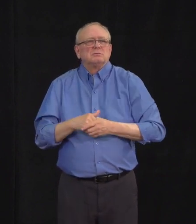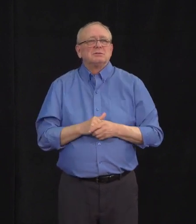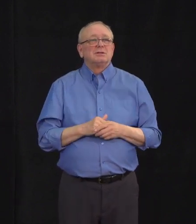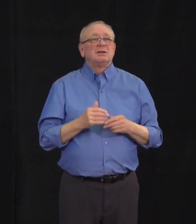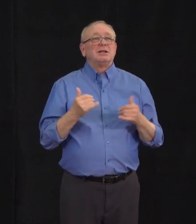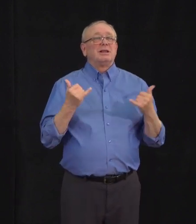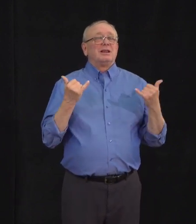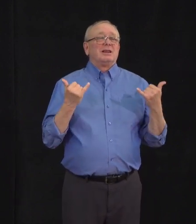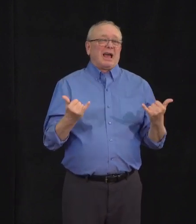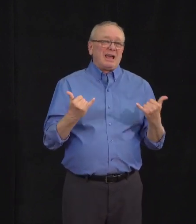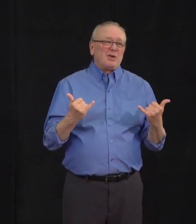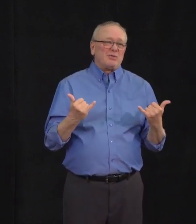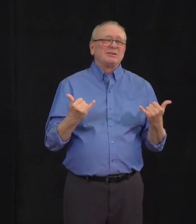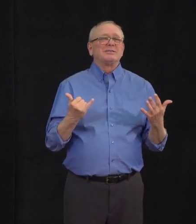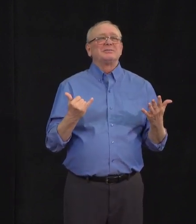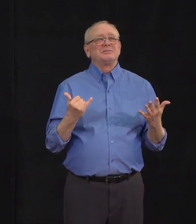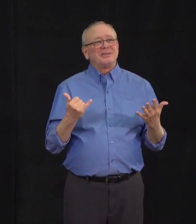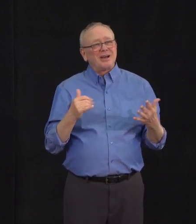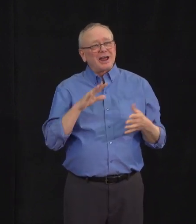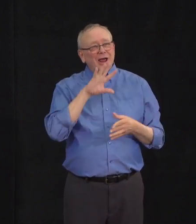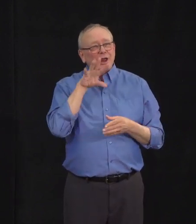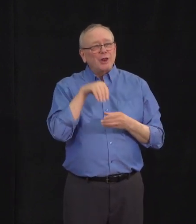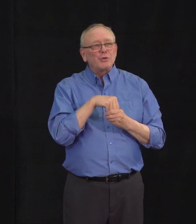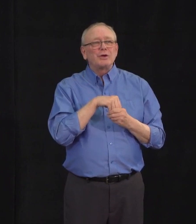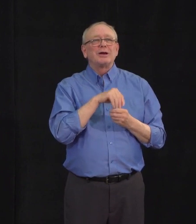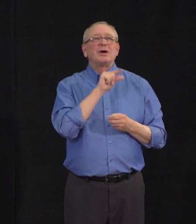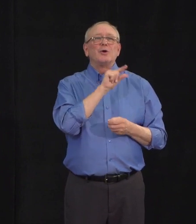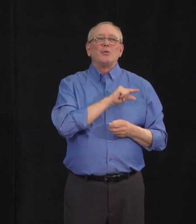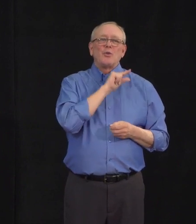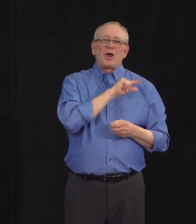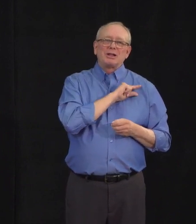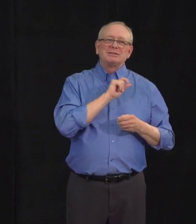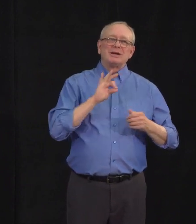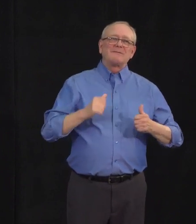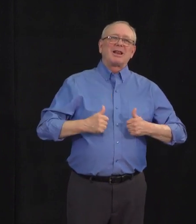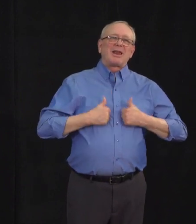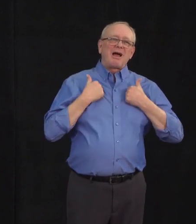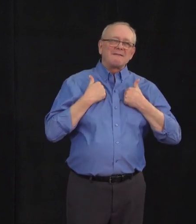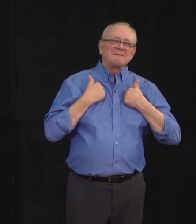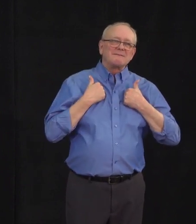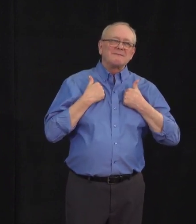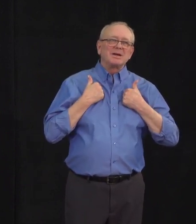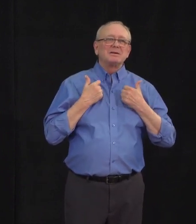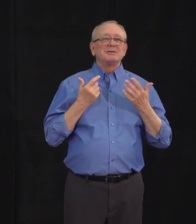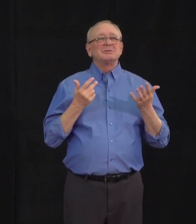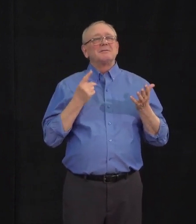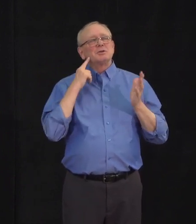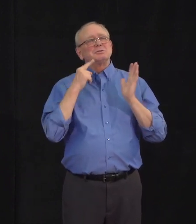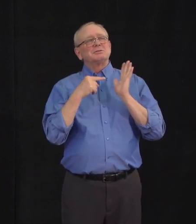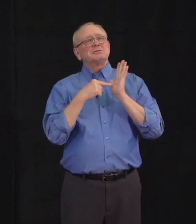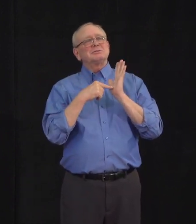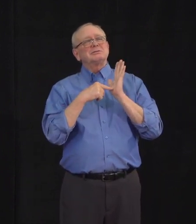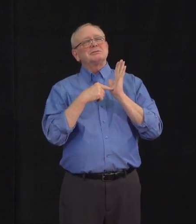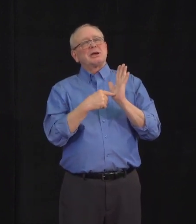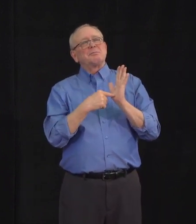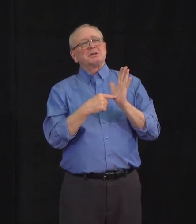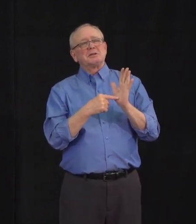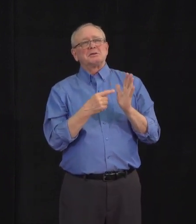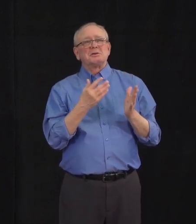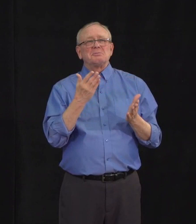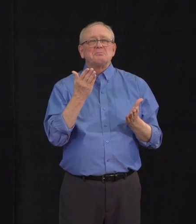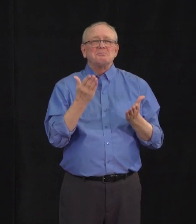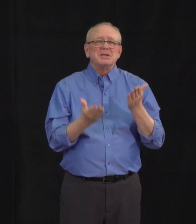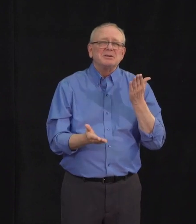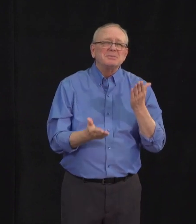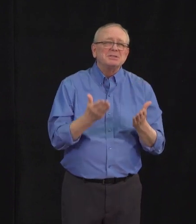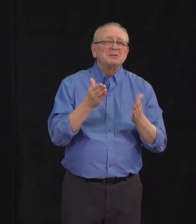to include quality of life considerations, and that may be for someone, for example, who has severe cognitive impairment